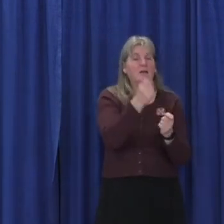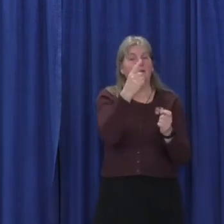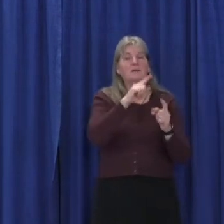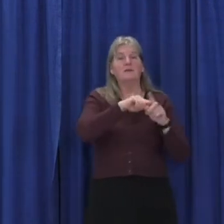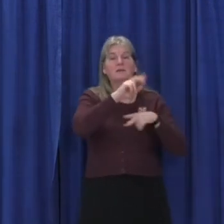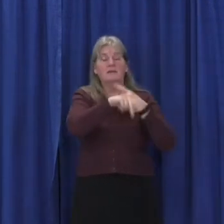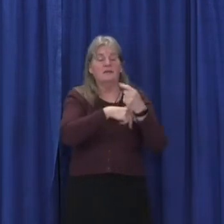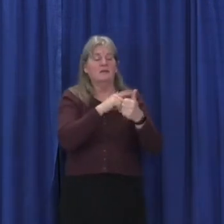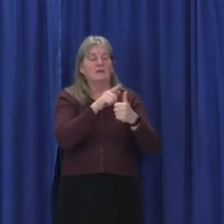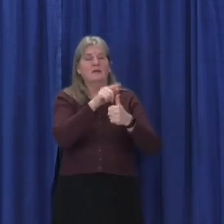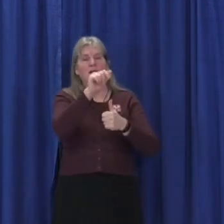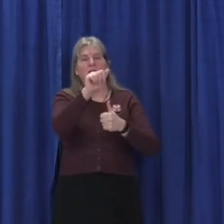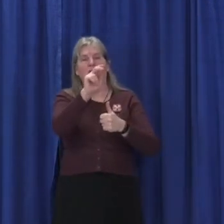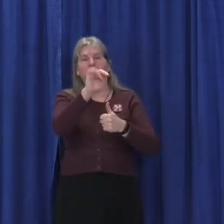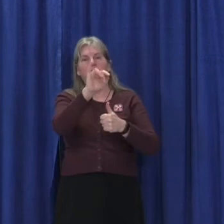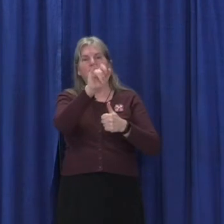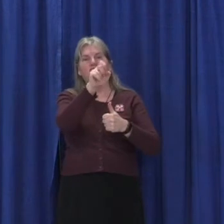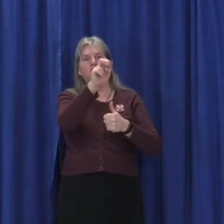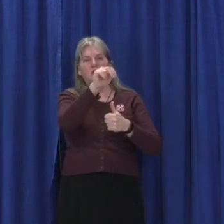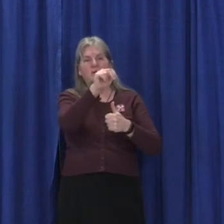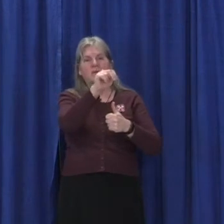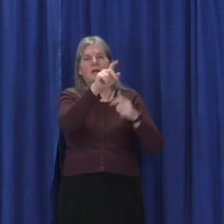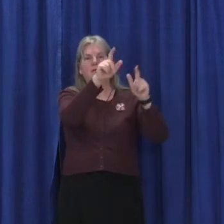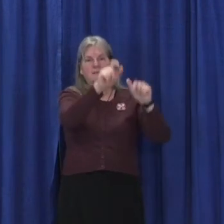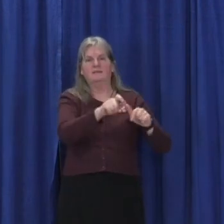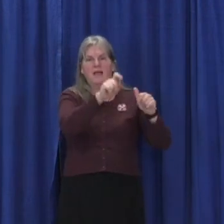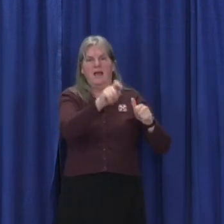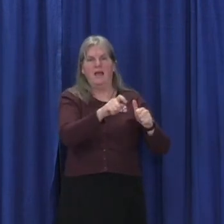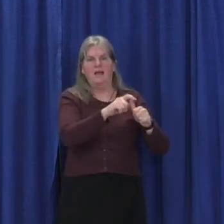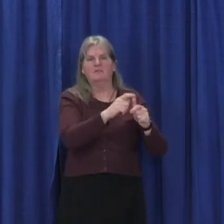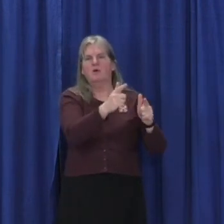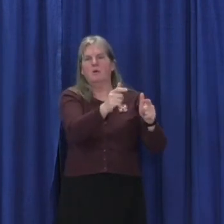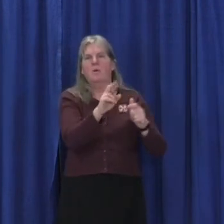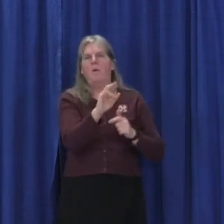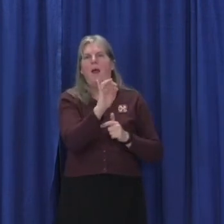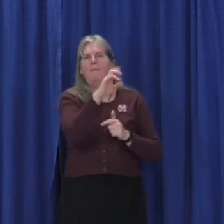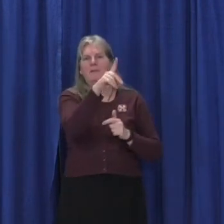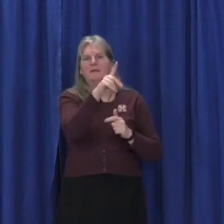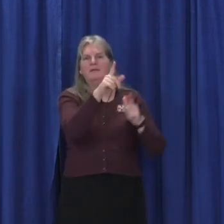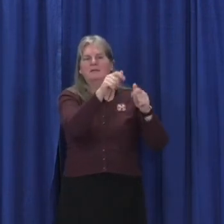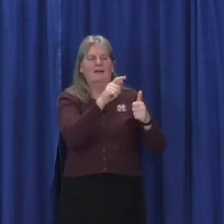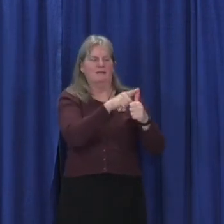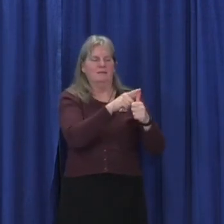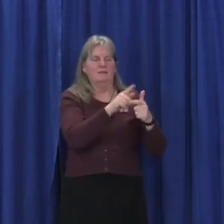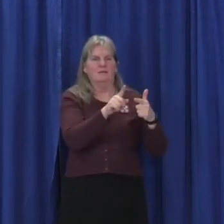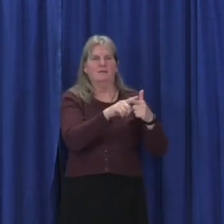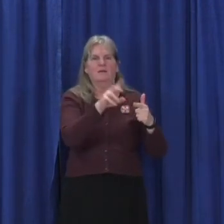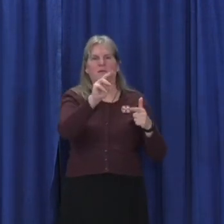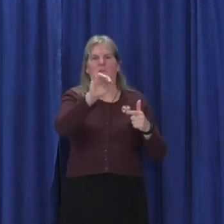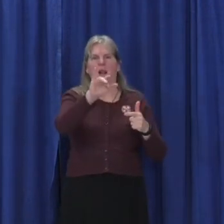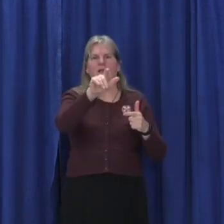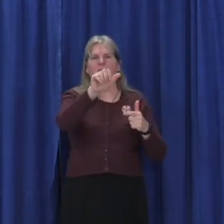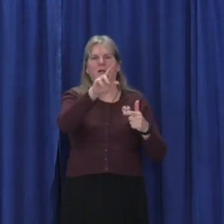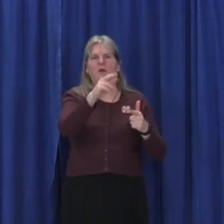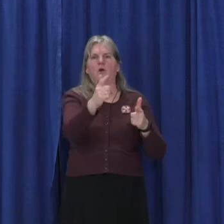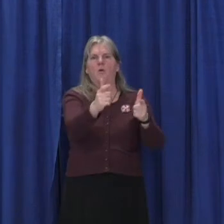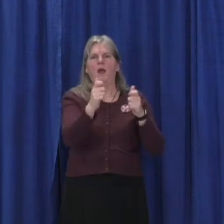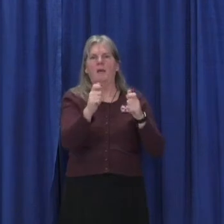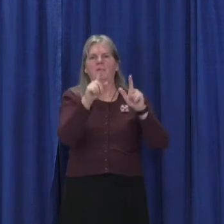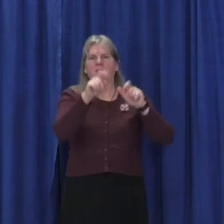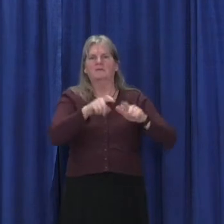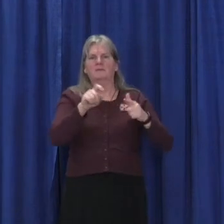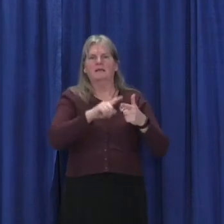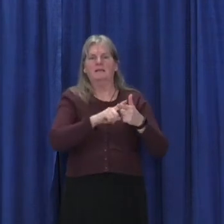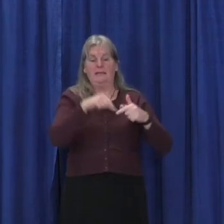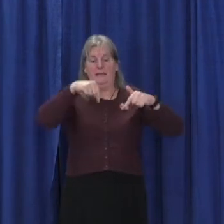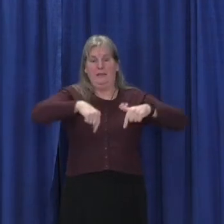there's your antigen tests, which is what most people mean when they talk about rapid tests. There's also a molecular rapid test, or what we